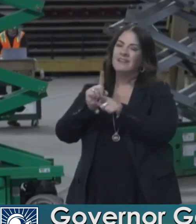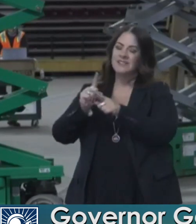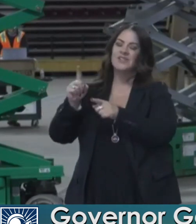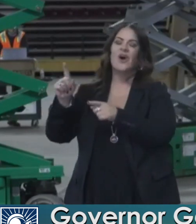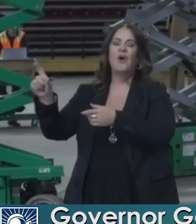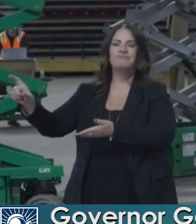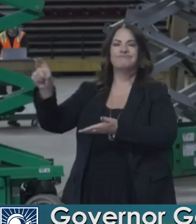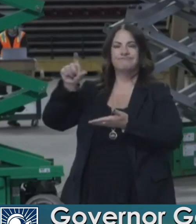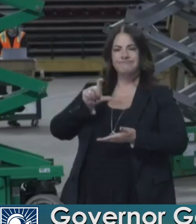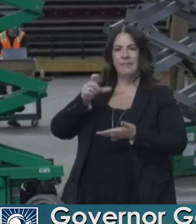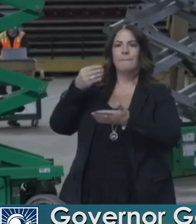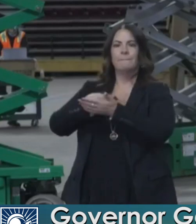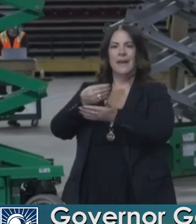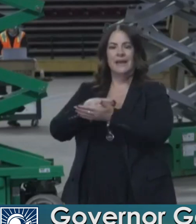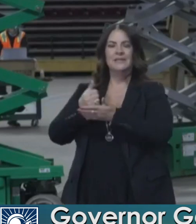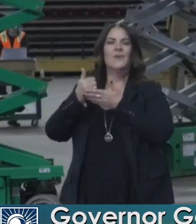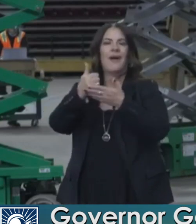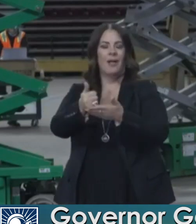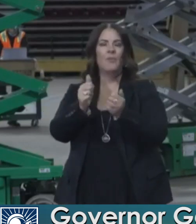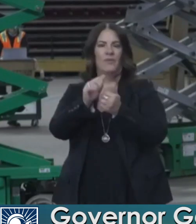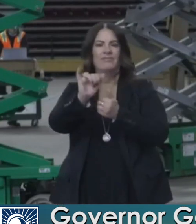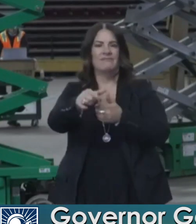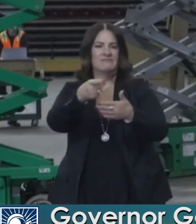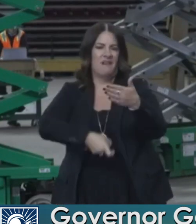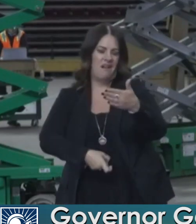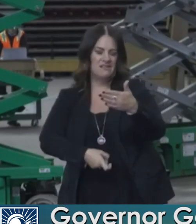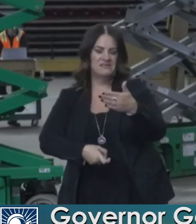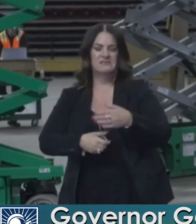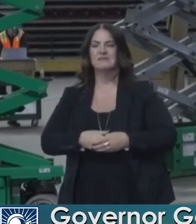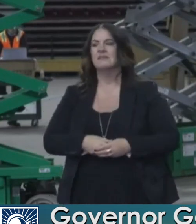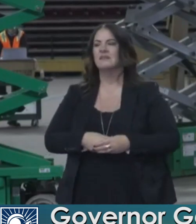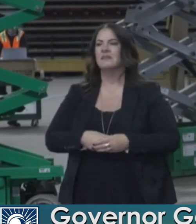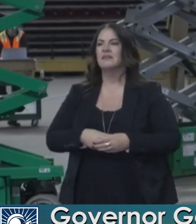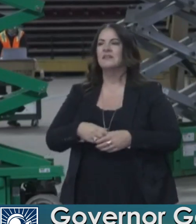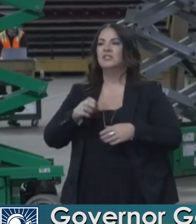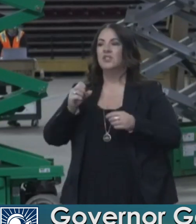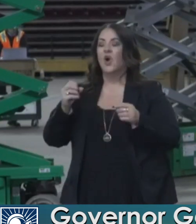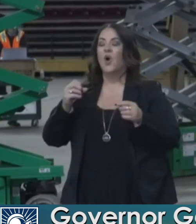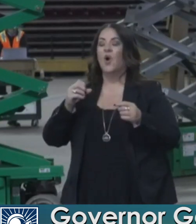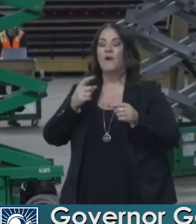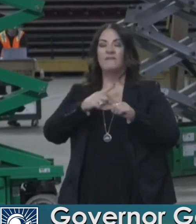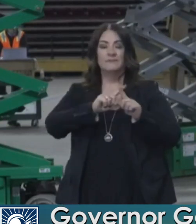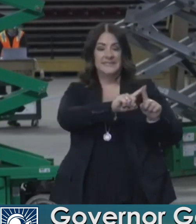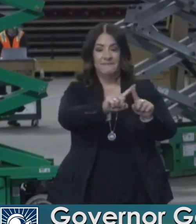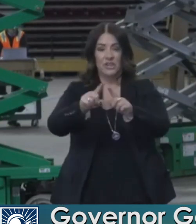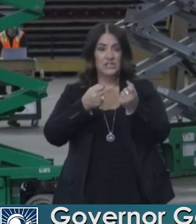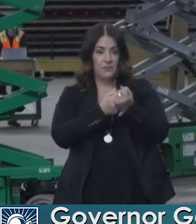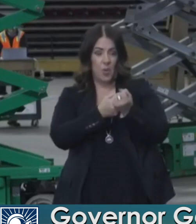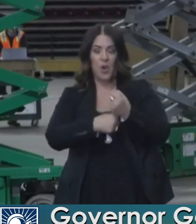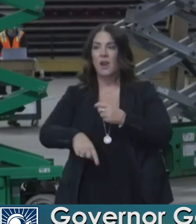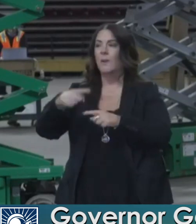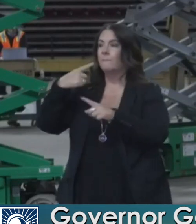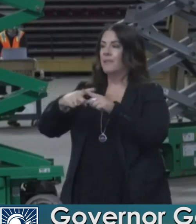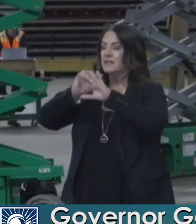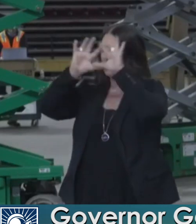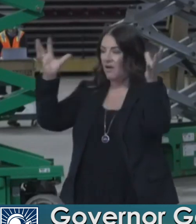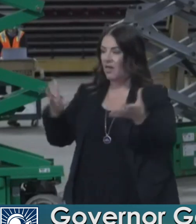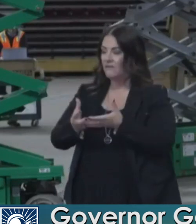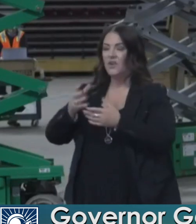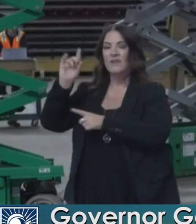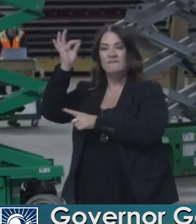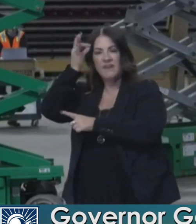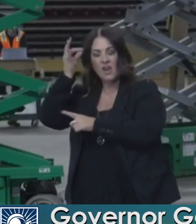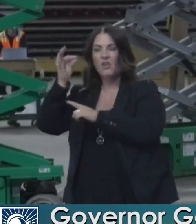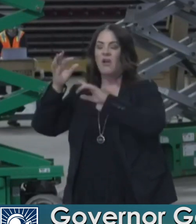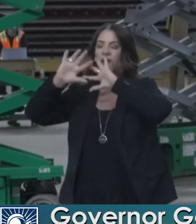deep support from the federal government, state, and some modest support in the context